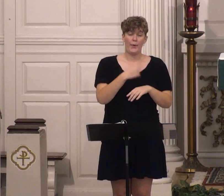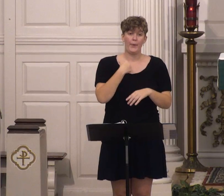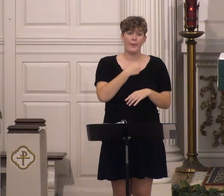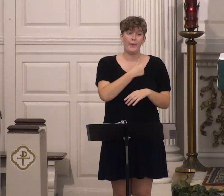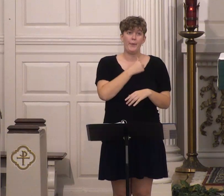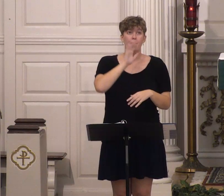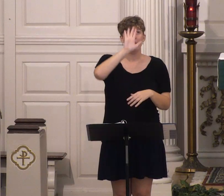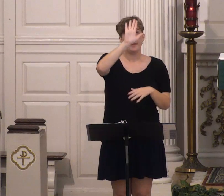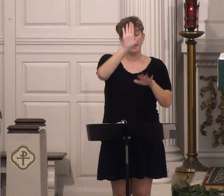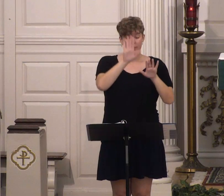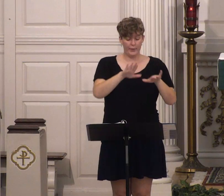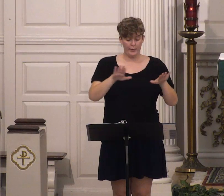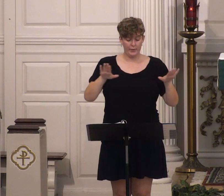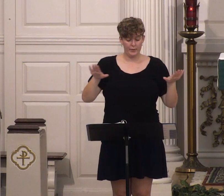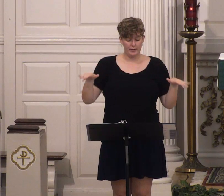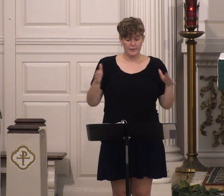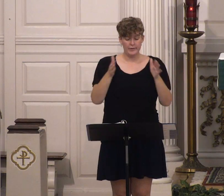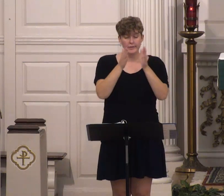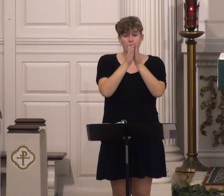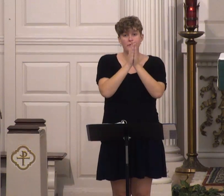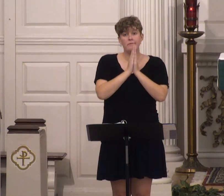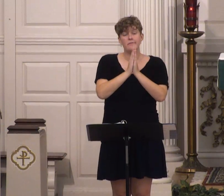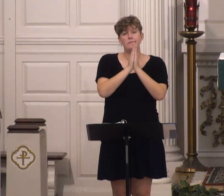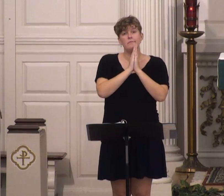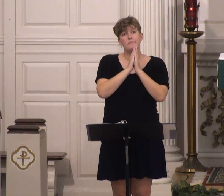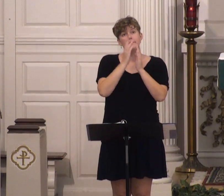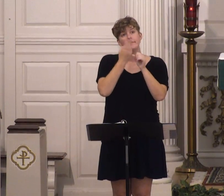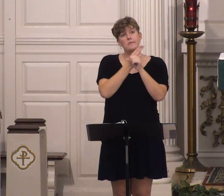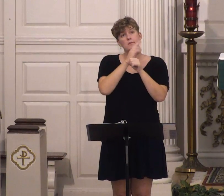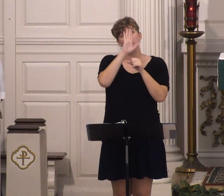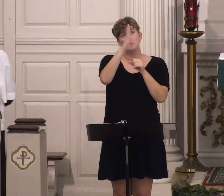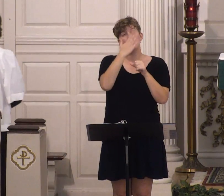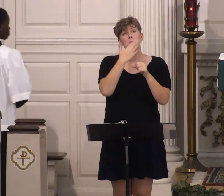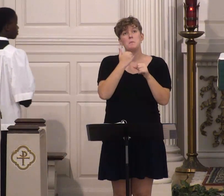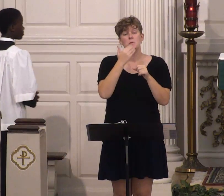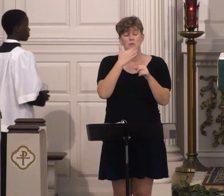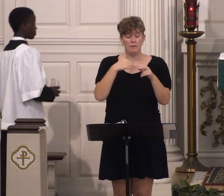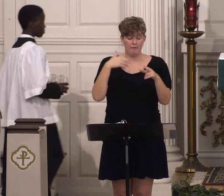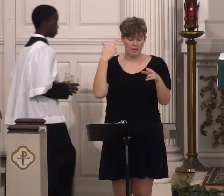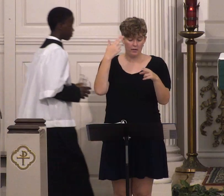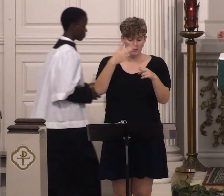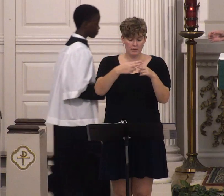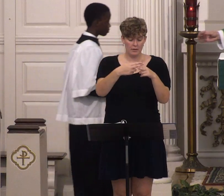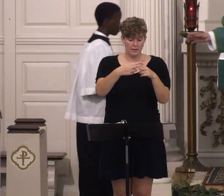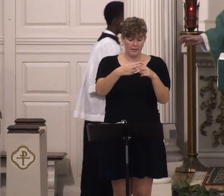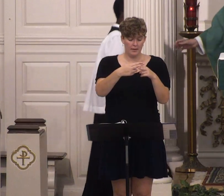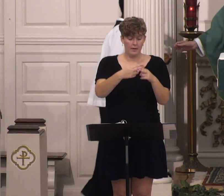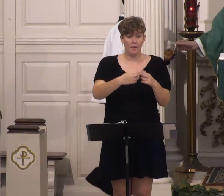Children, invoke your faith.